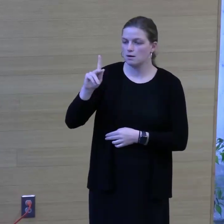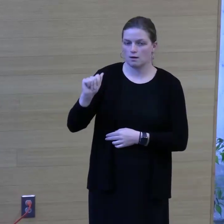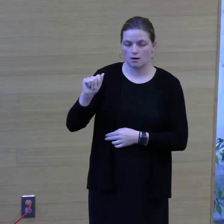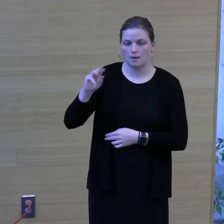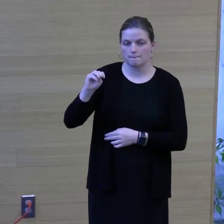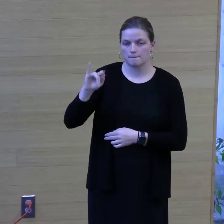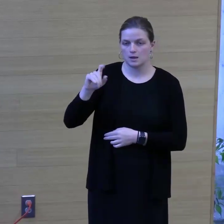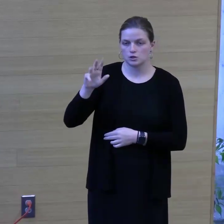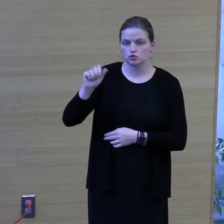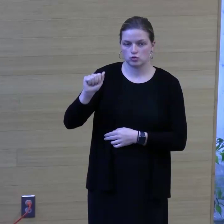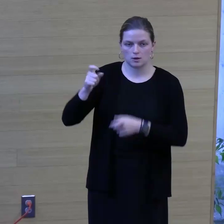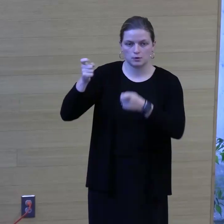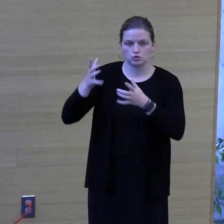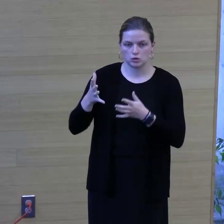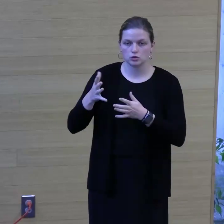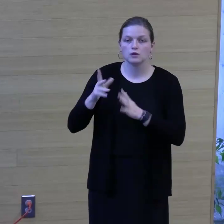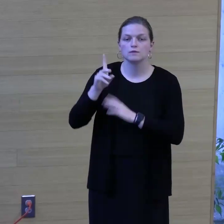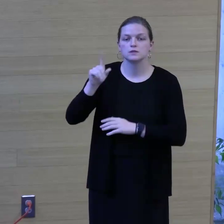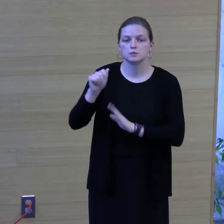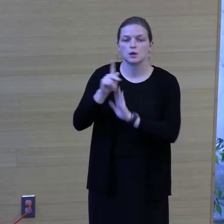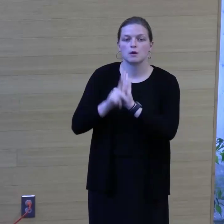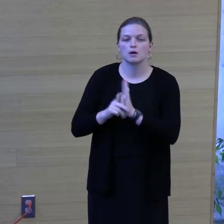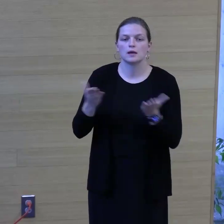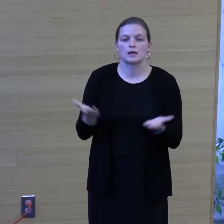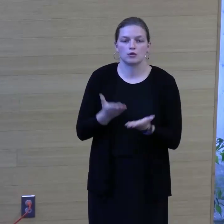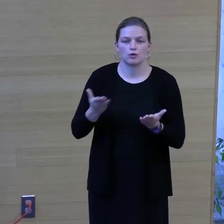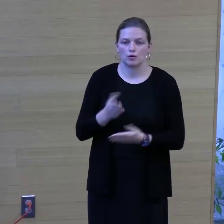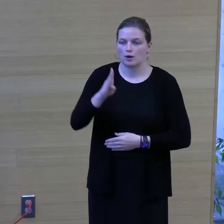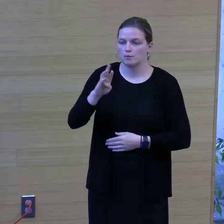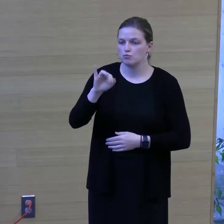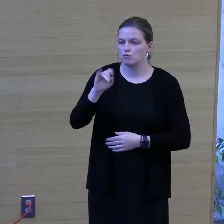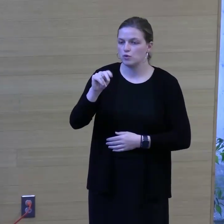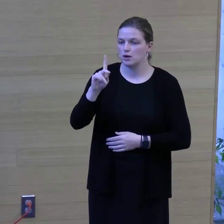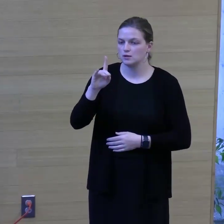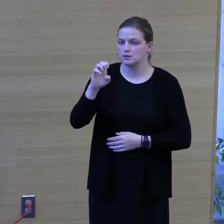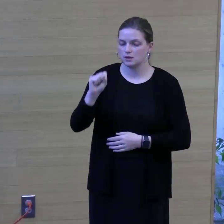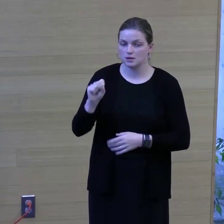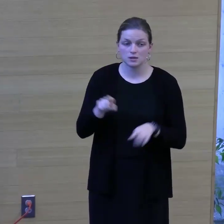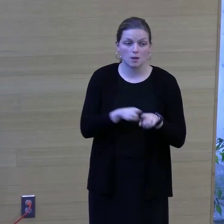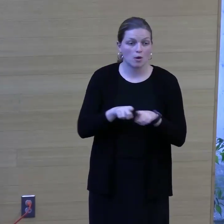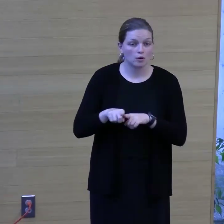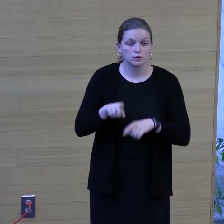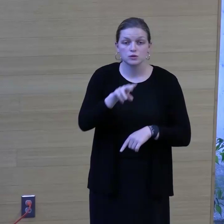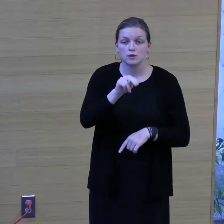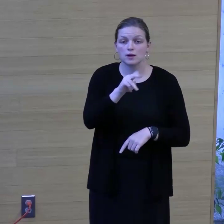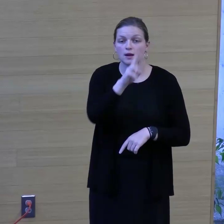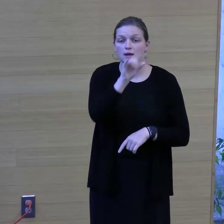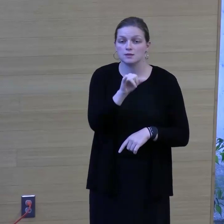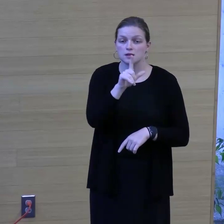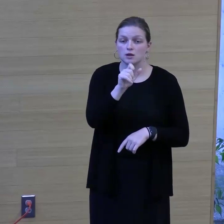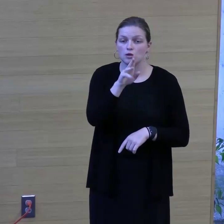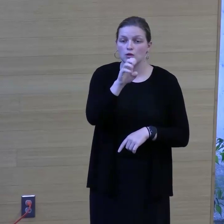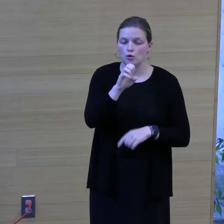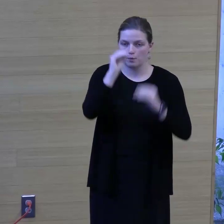Lurie Institute for Disability Policy here at the Heller School at Brandeis. I'm also the Nancy Lurie Marks Professor of Disability